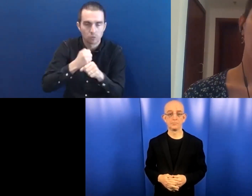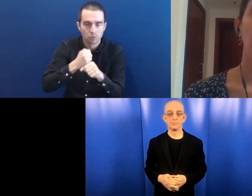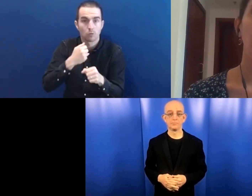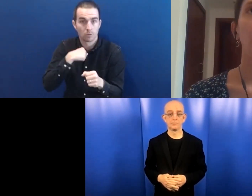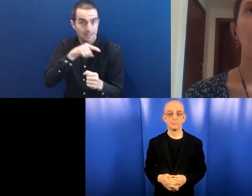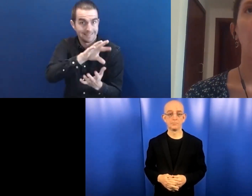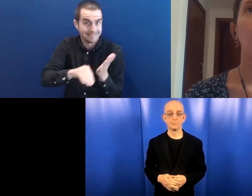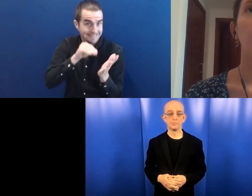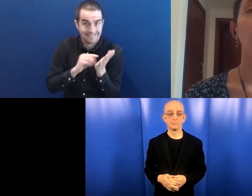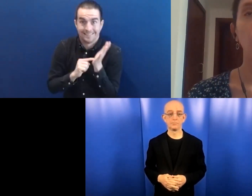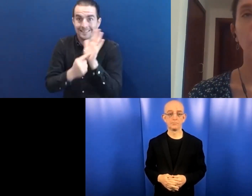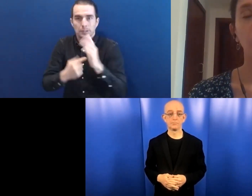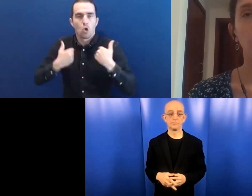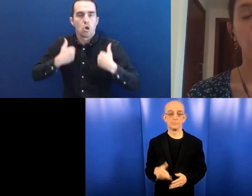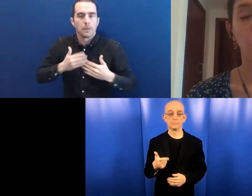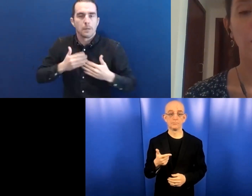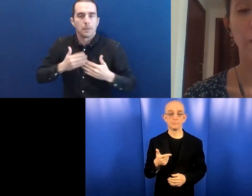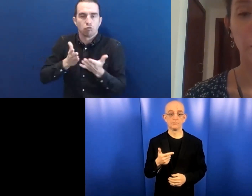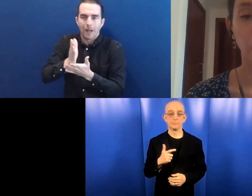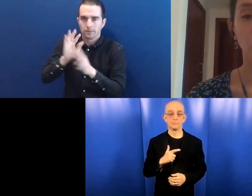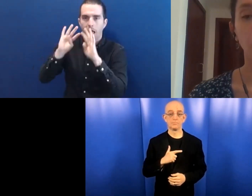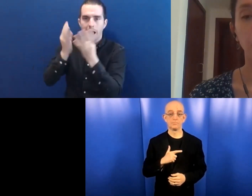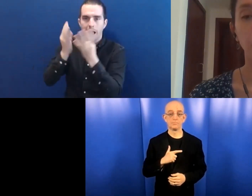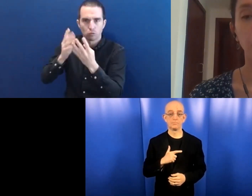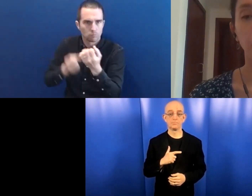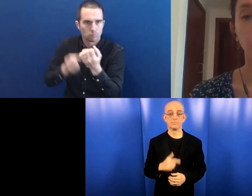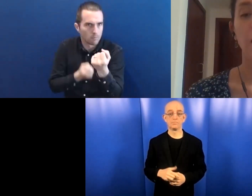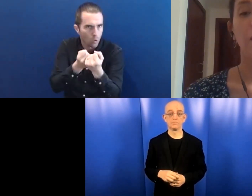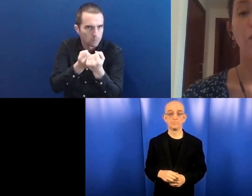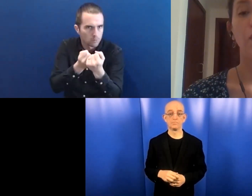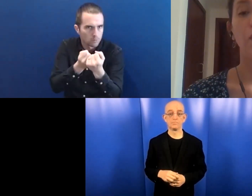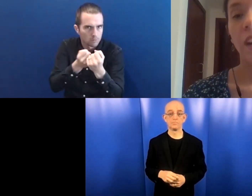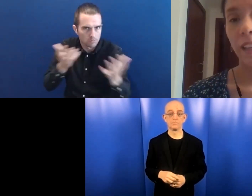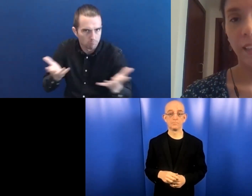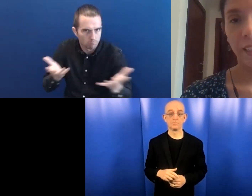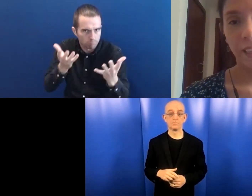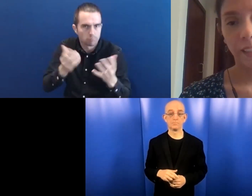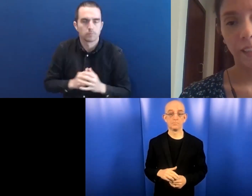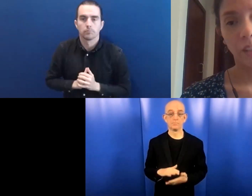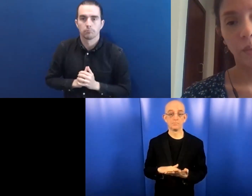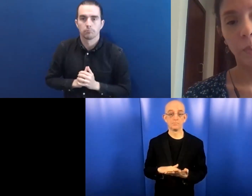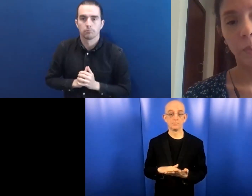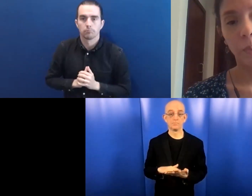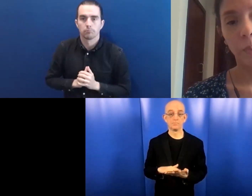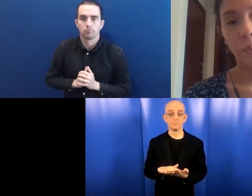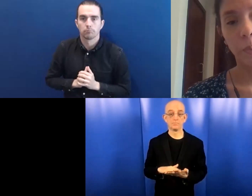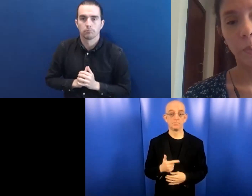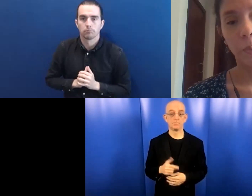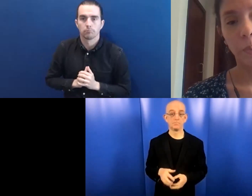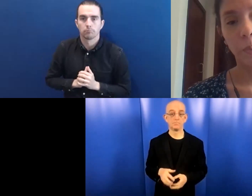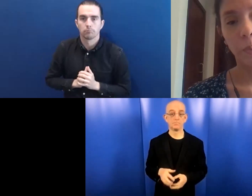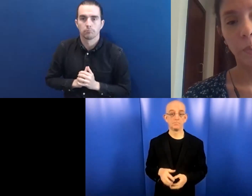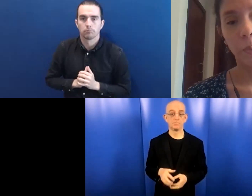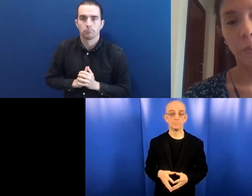civil society and lawyers, in particular families of political prisoners, to highlight cases of persons who